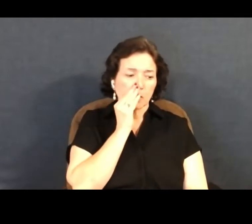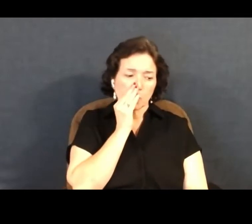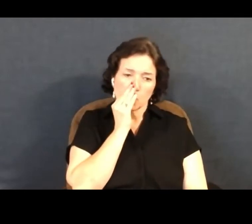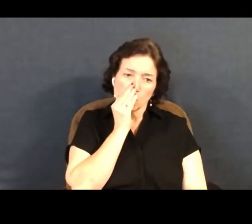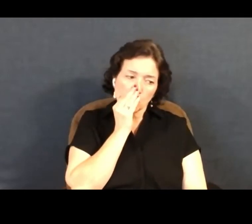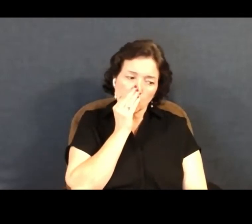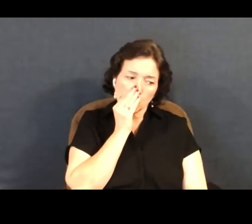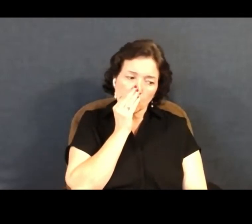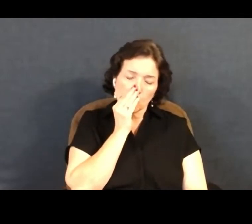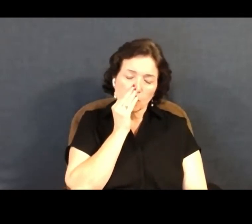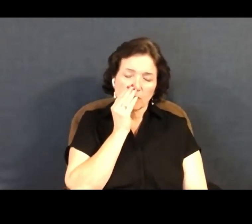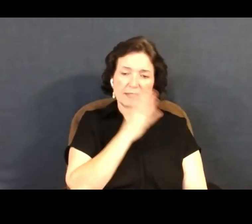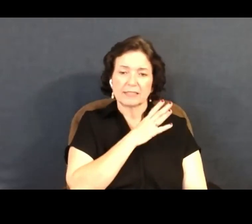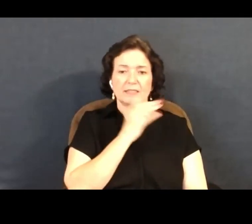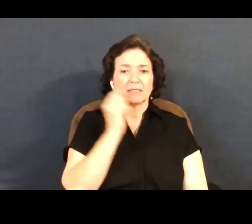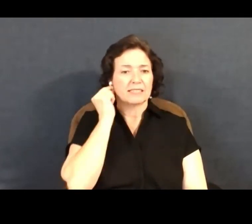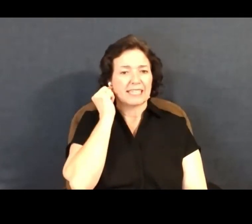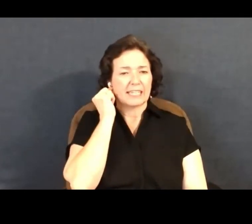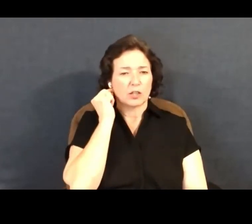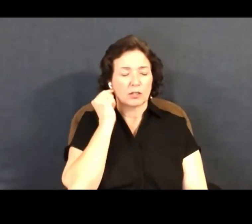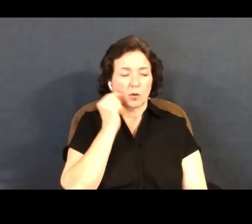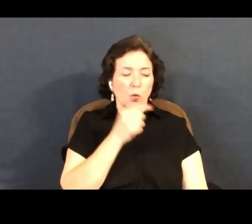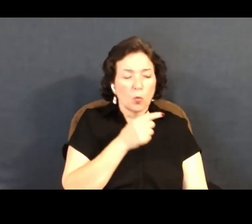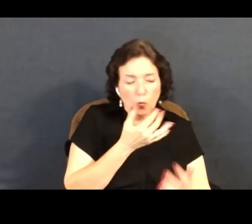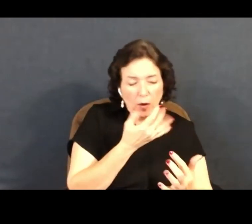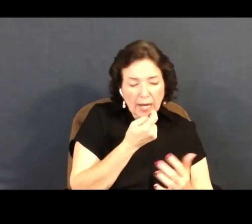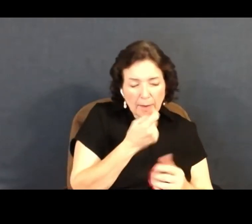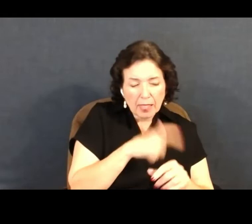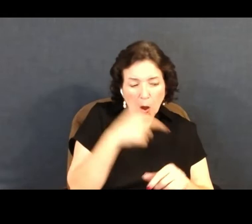whispered in the ear, "Just wait a little longer."